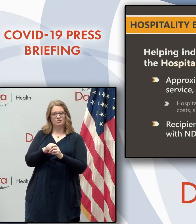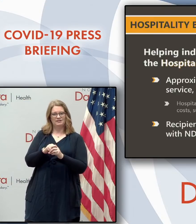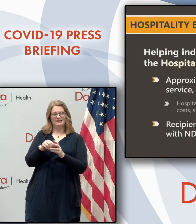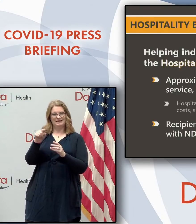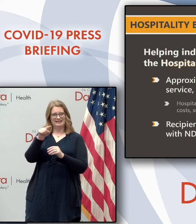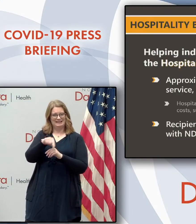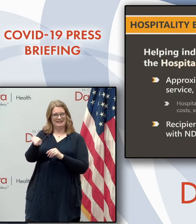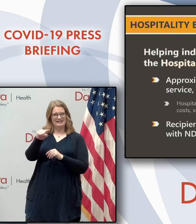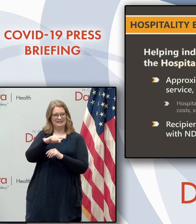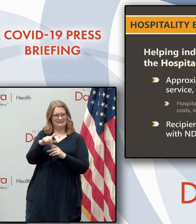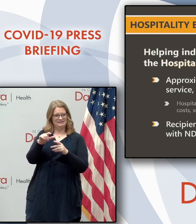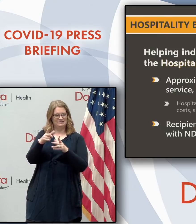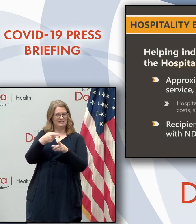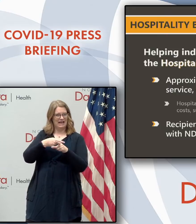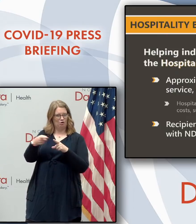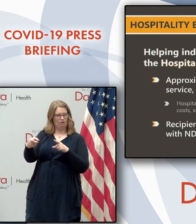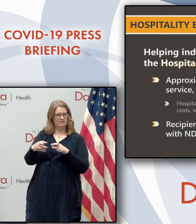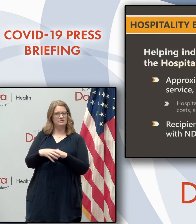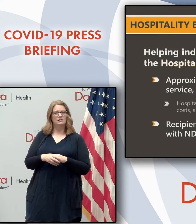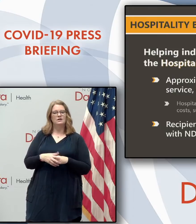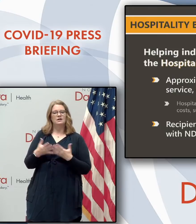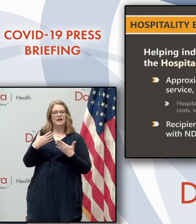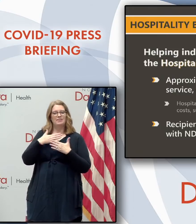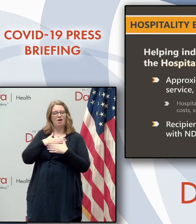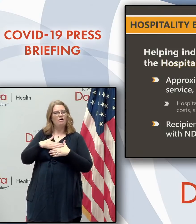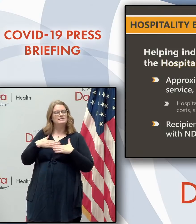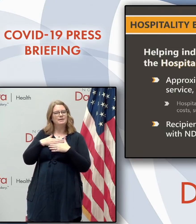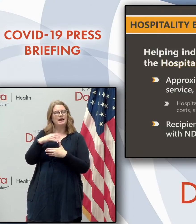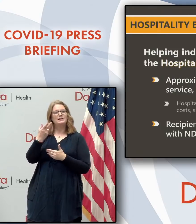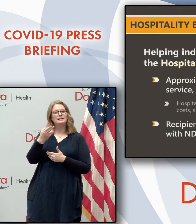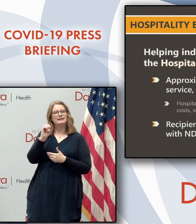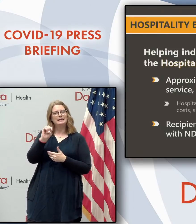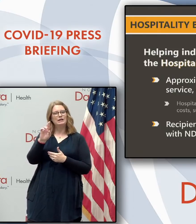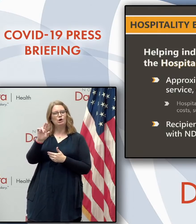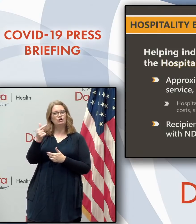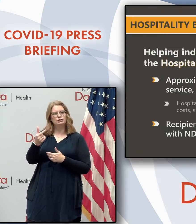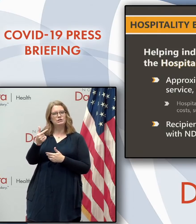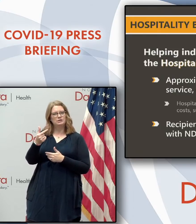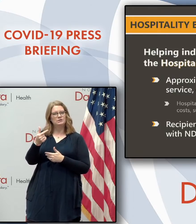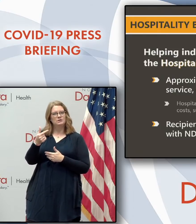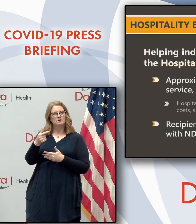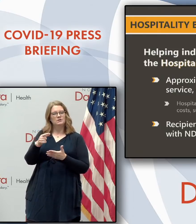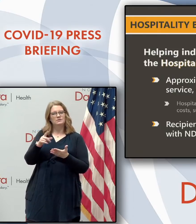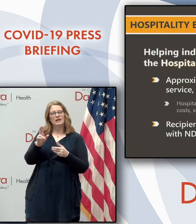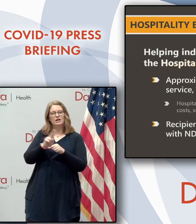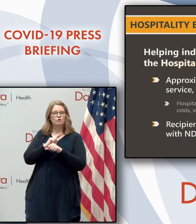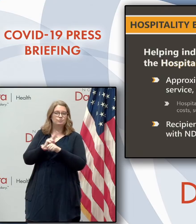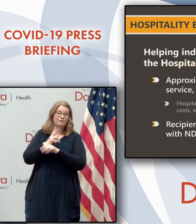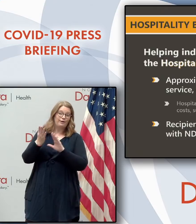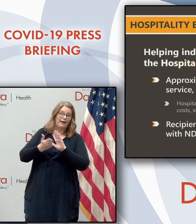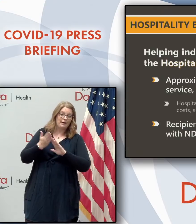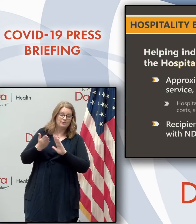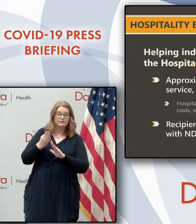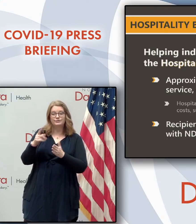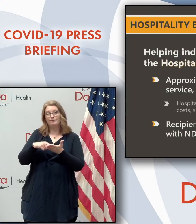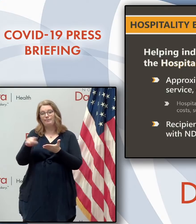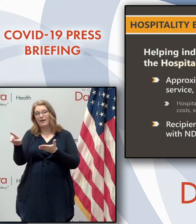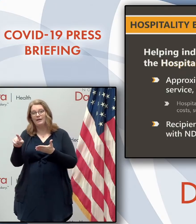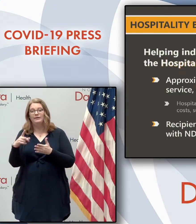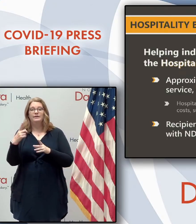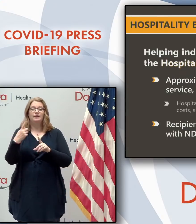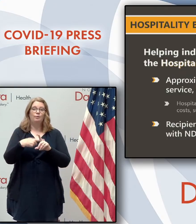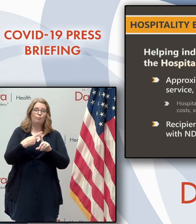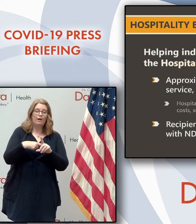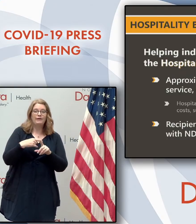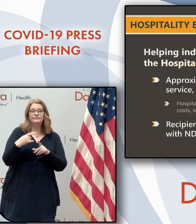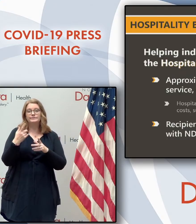identified in North Dakota, and the hospitality ERG will be used to reimburse their costs they can use it for operations, payroll, rent,